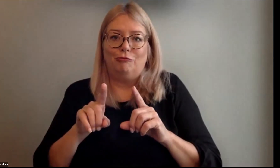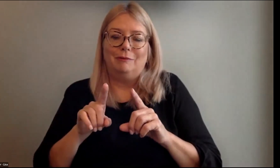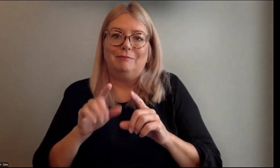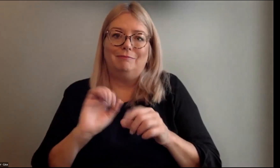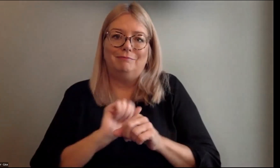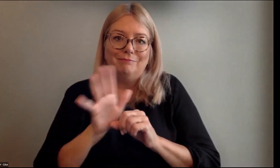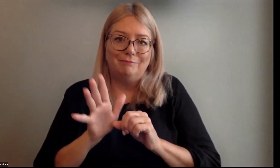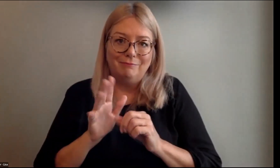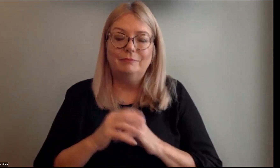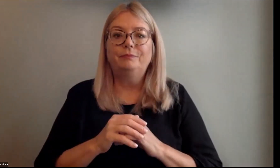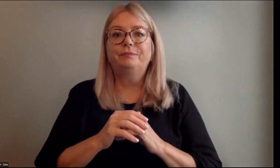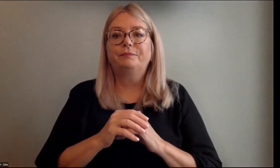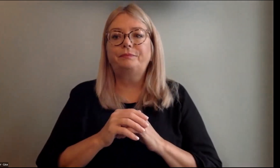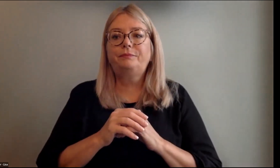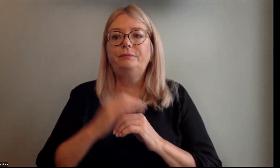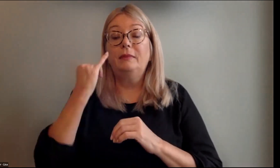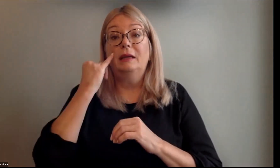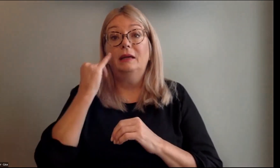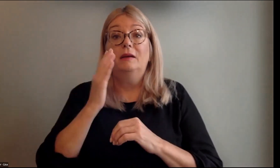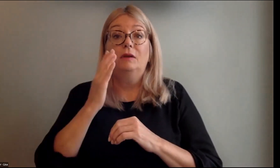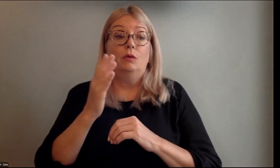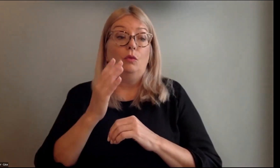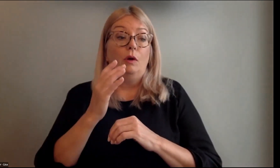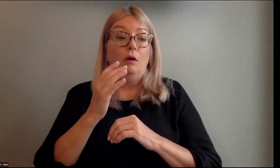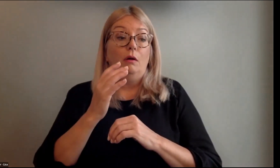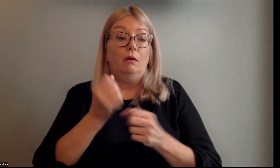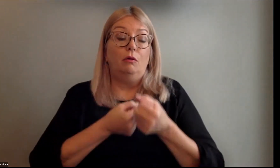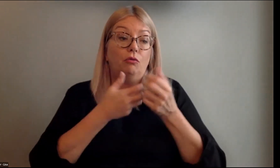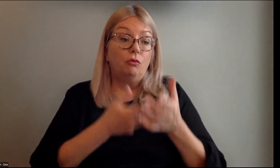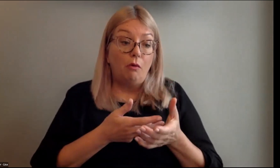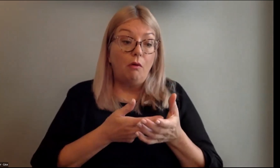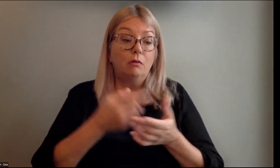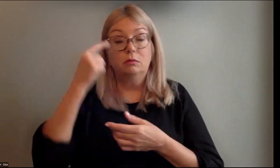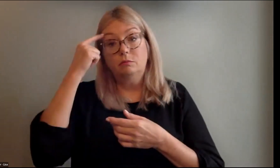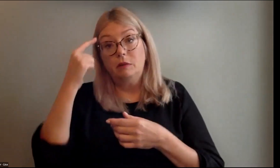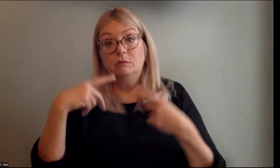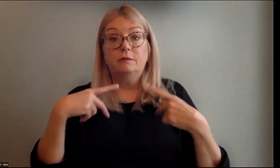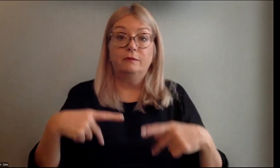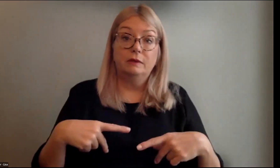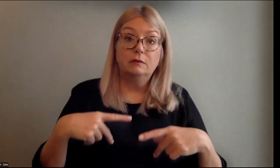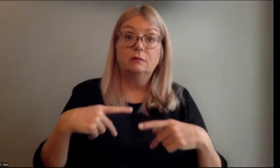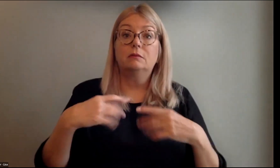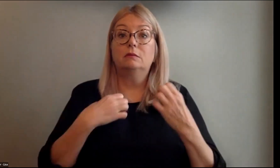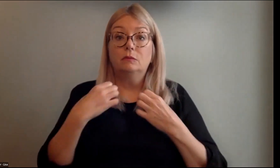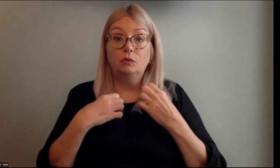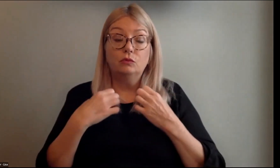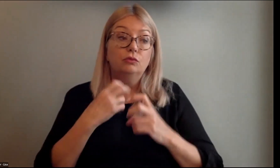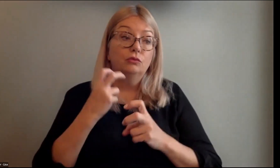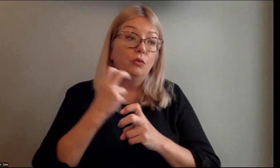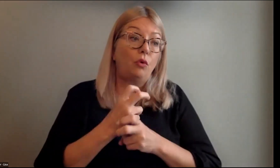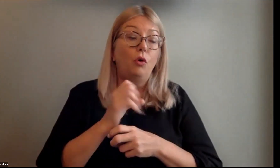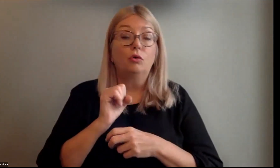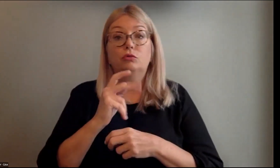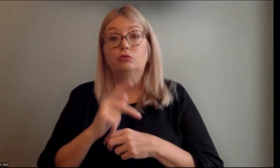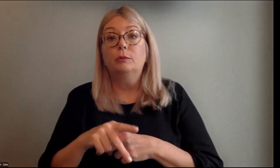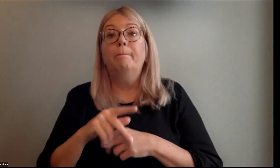economic, physical, or mental hardship. Sort of what I would also add in there, right, is like health status, right, if someone's dealing with cancer,